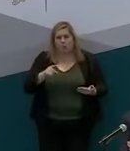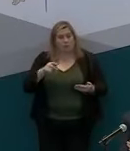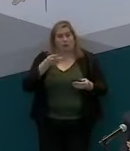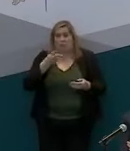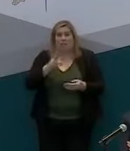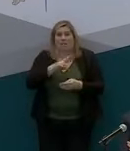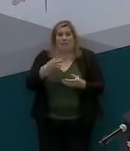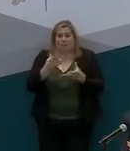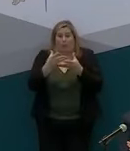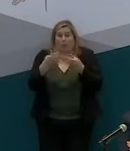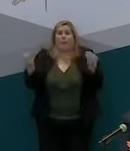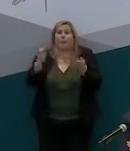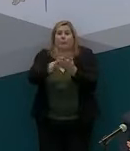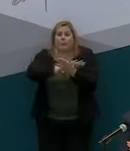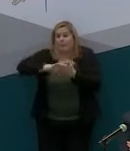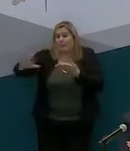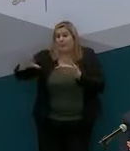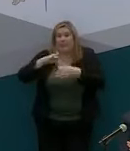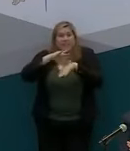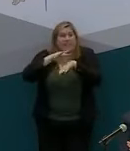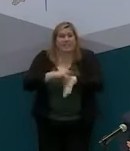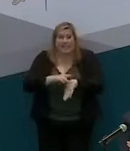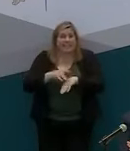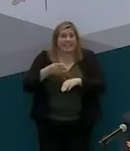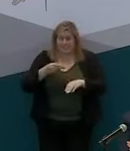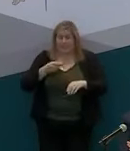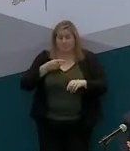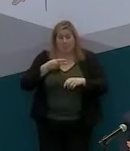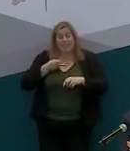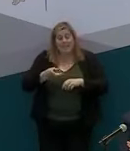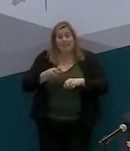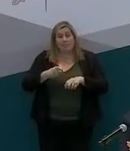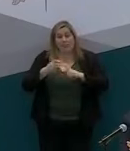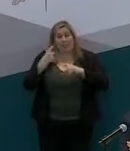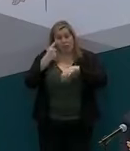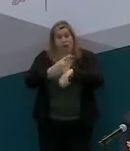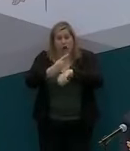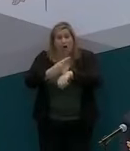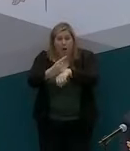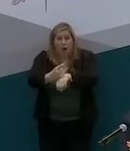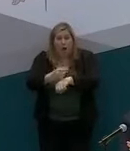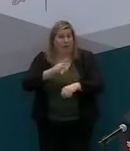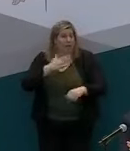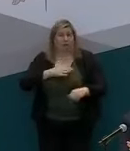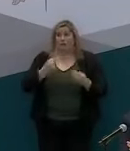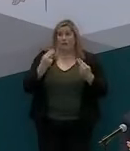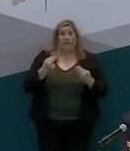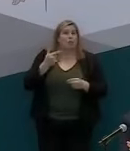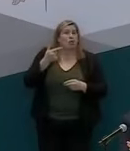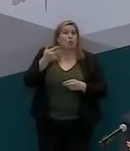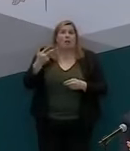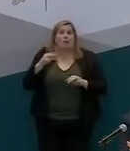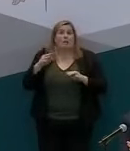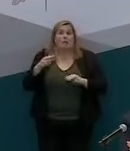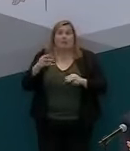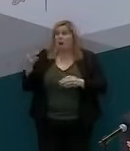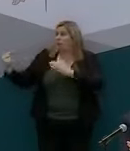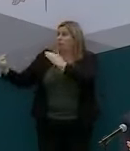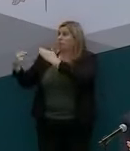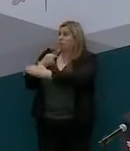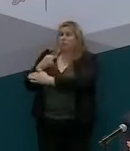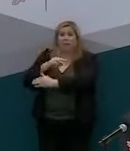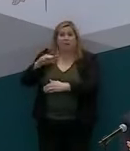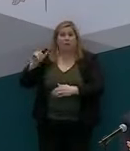as you do anything, the disease reappears. It just takes 2 or 3 people entering the country with the disease to restart